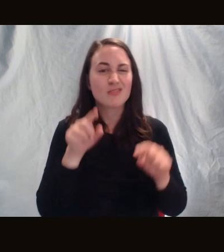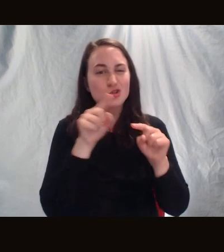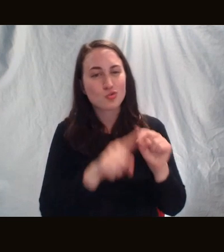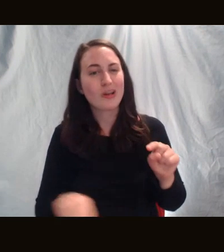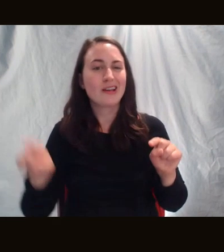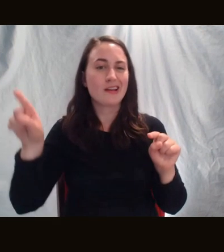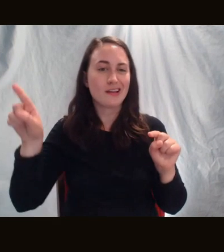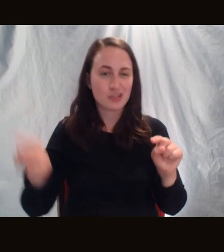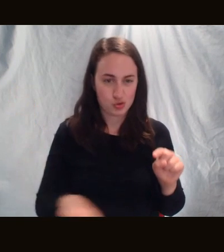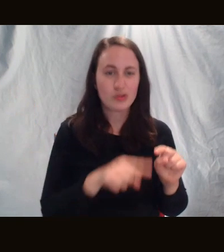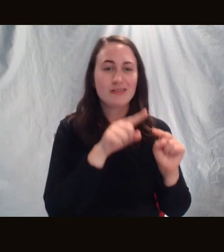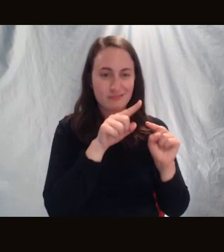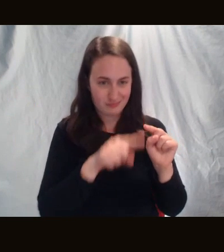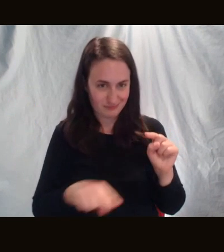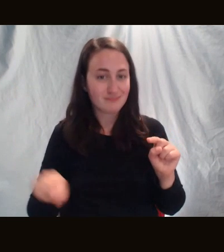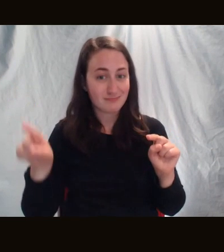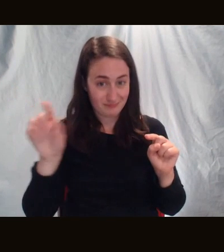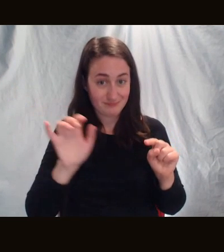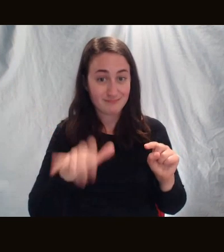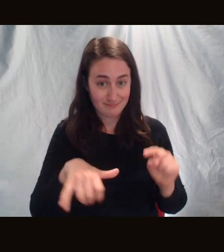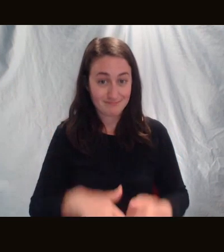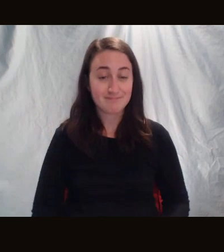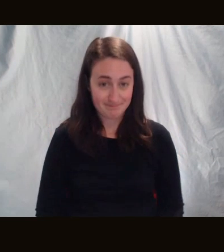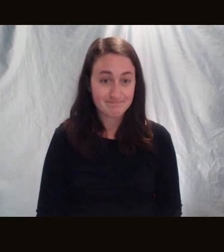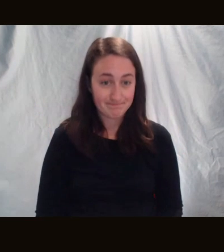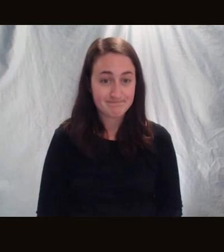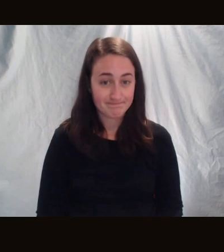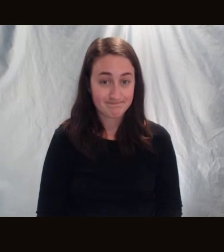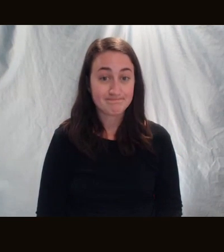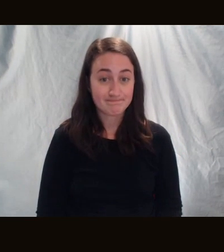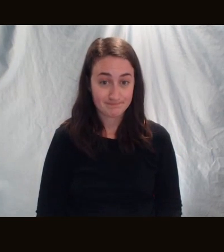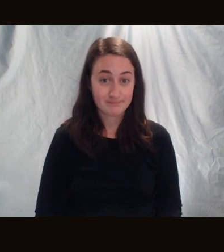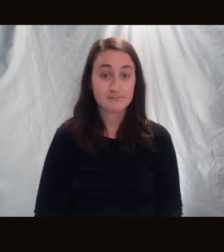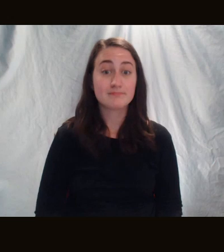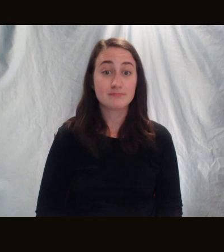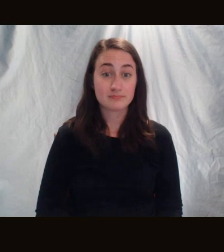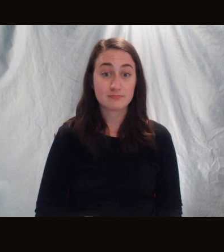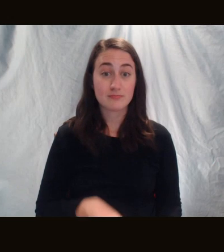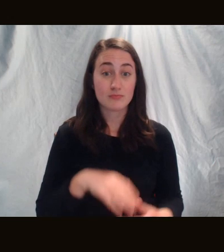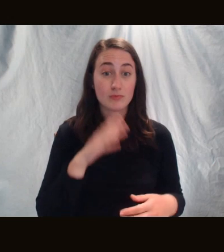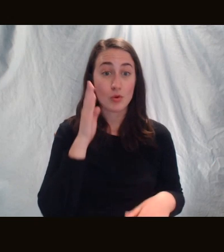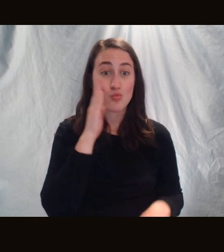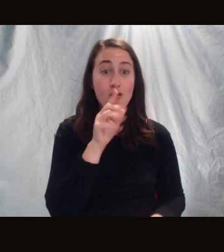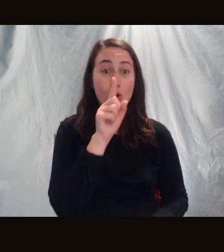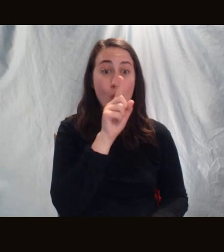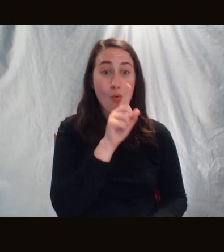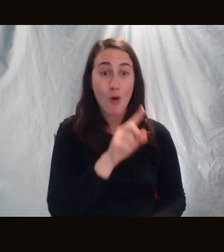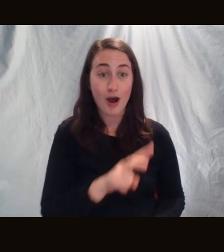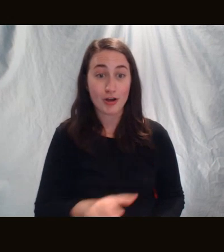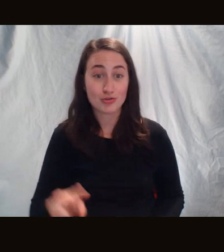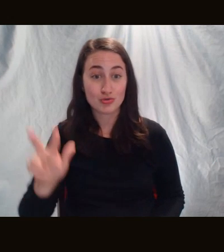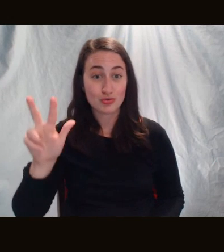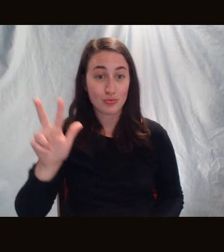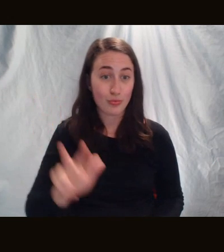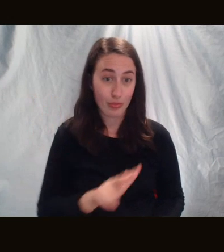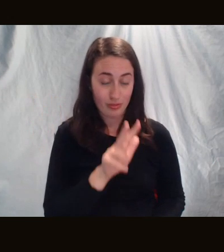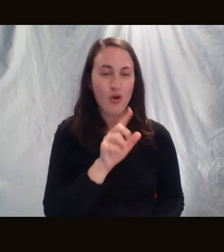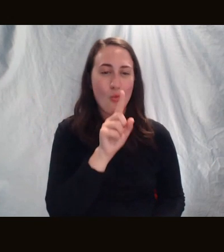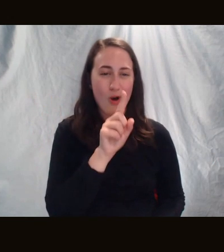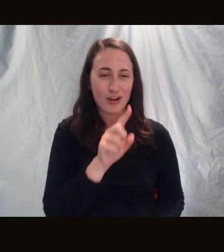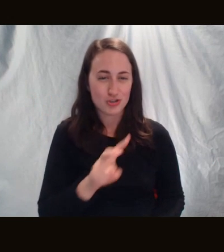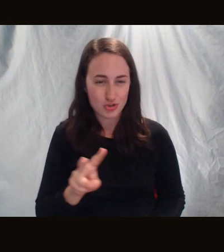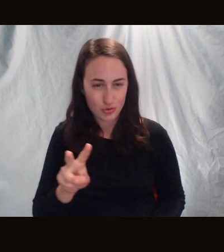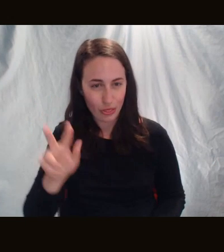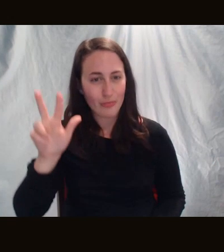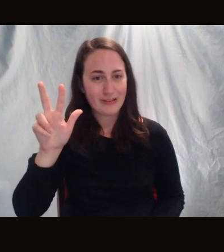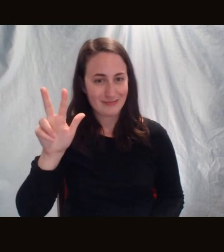pendulum. Wow. So you're going to go down, 1, 2, 3. My elbow goes